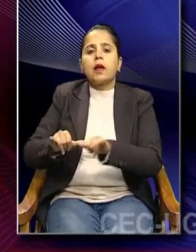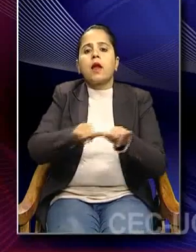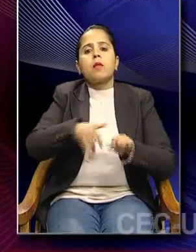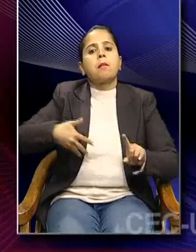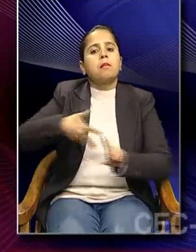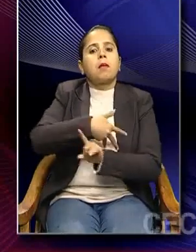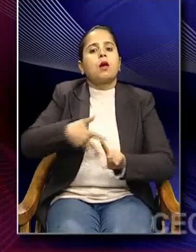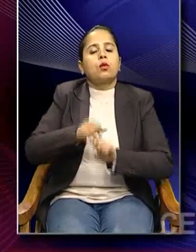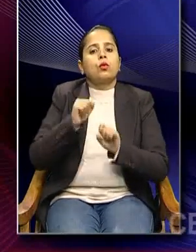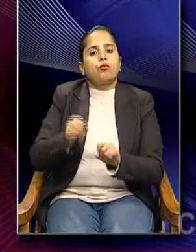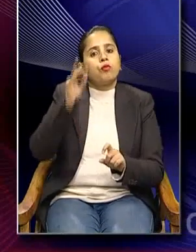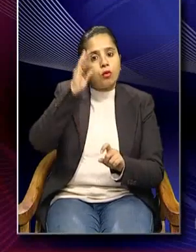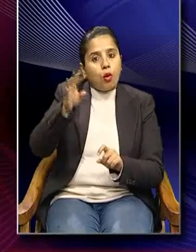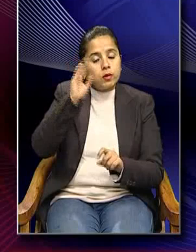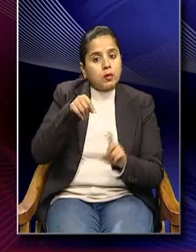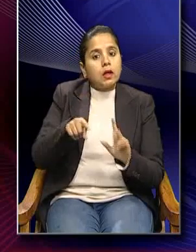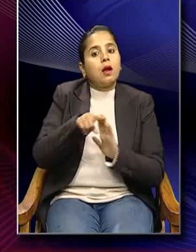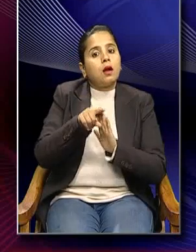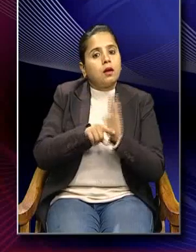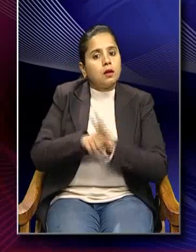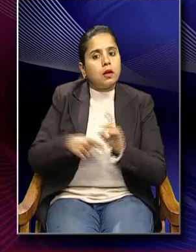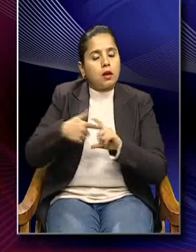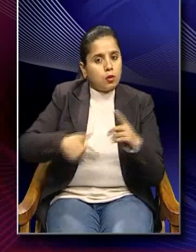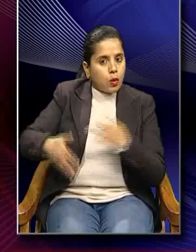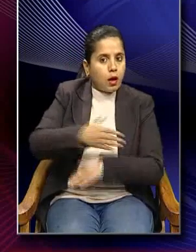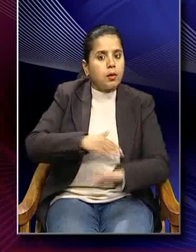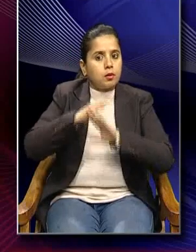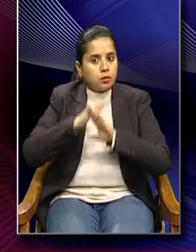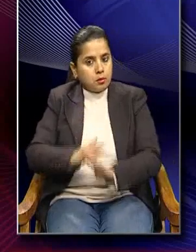philosophical ethics to environmental protection of